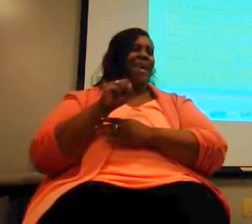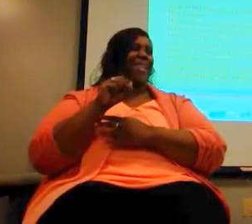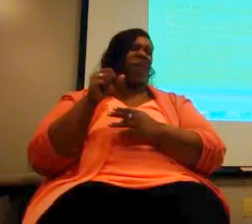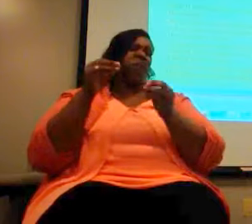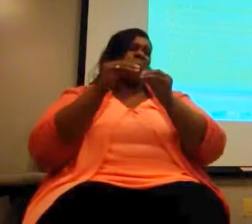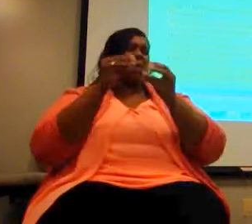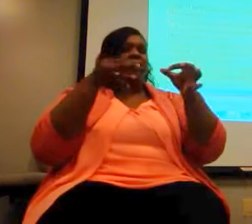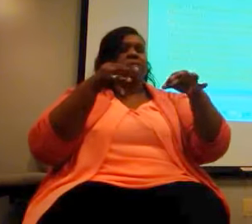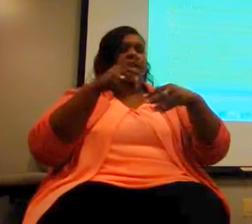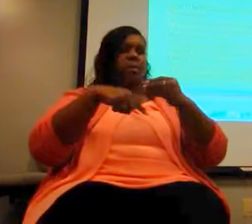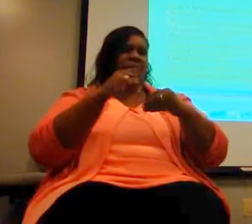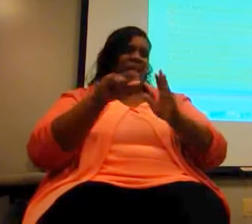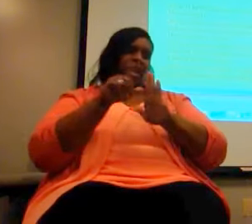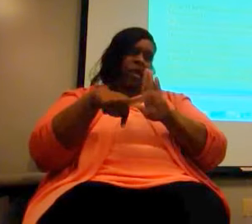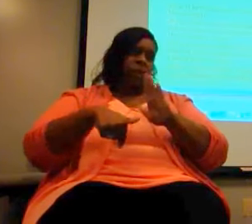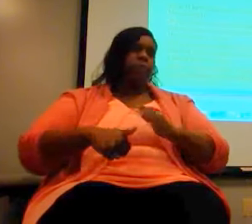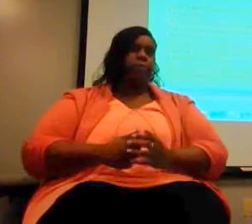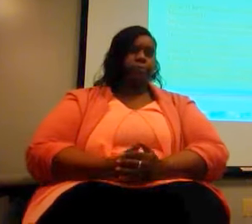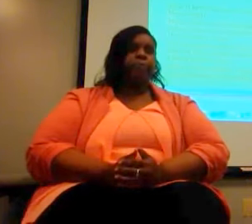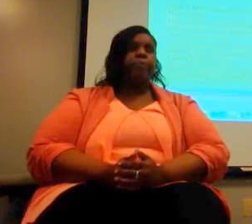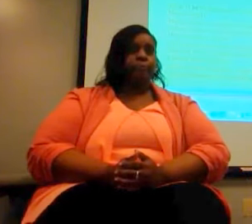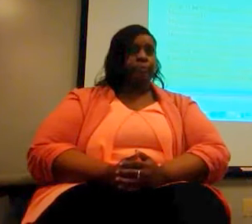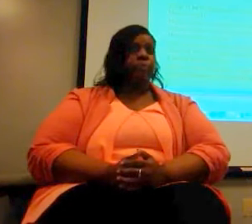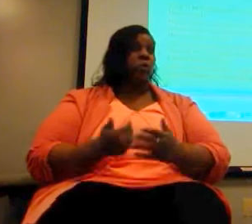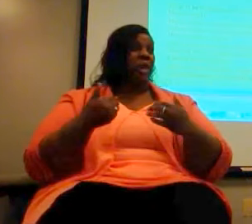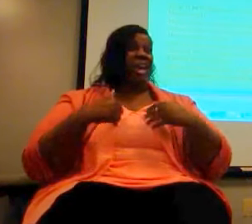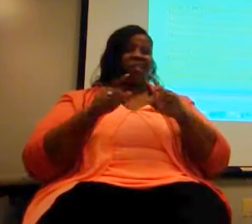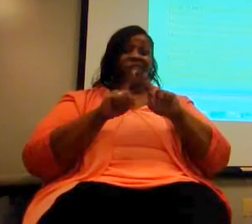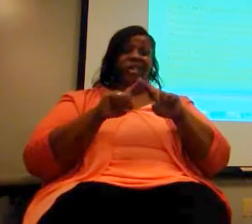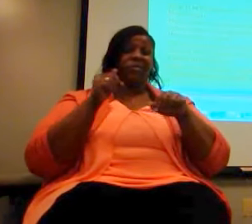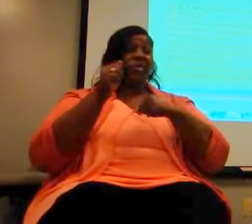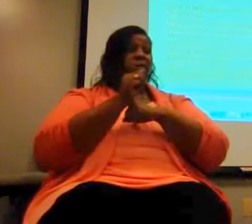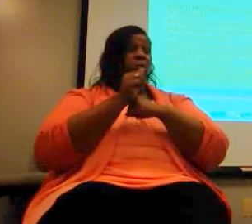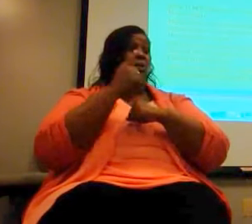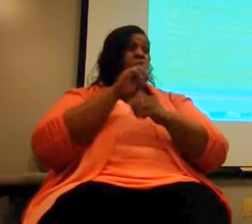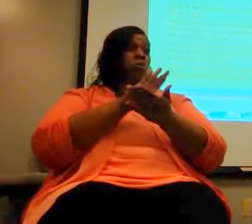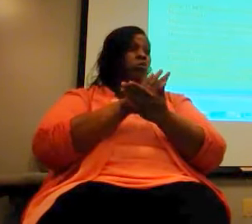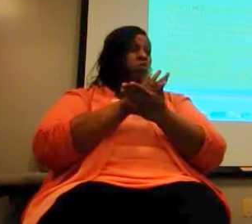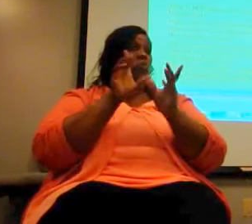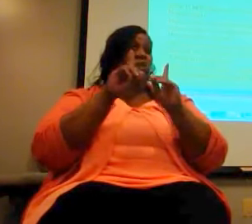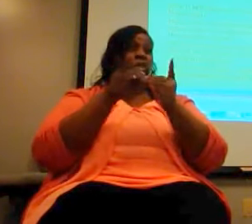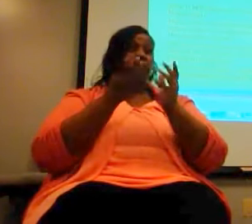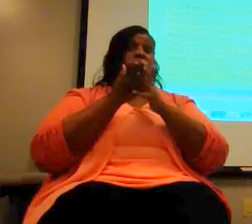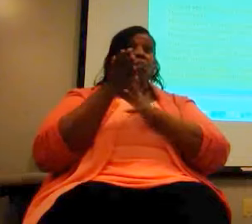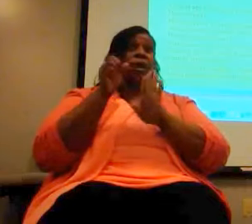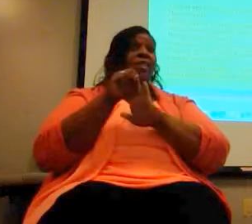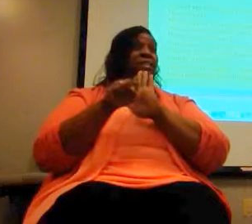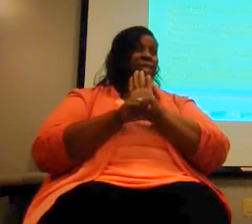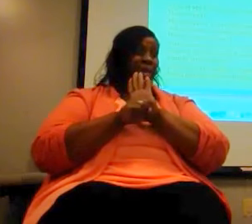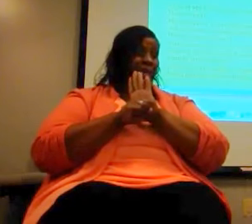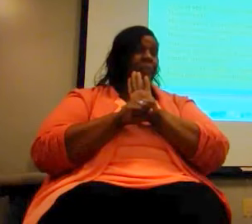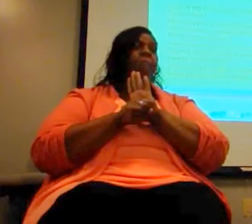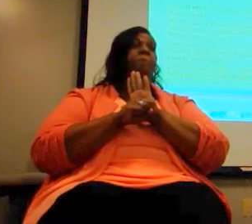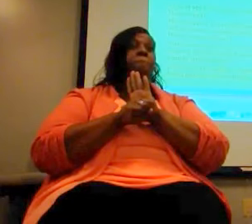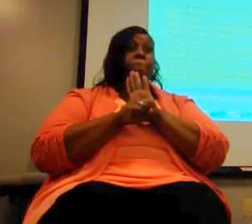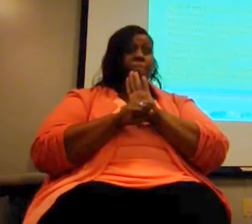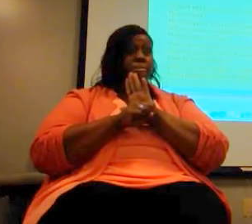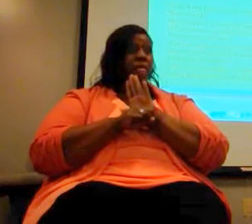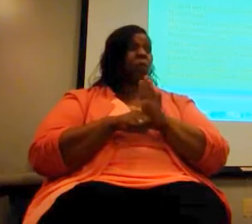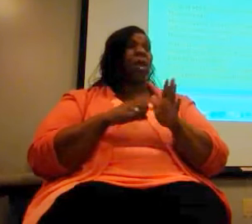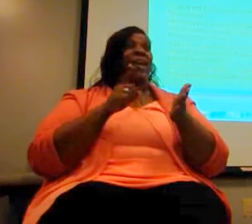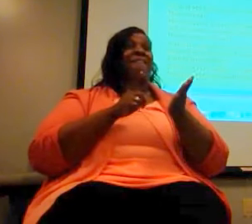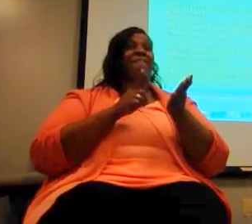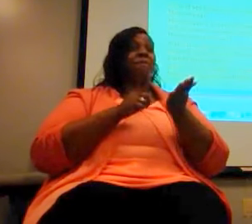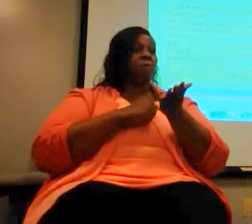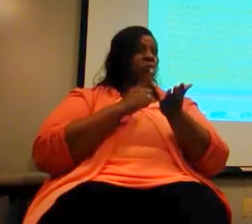bit more about what that is. So we provide support to schools and districts across the state in the research-based practices and